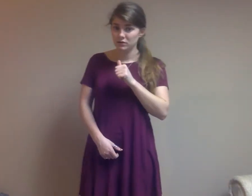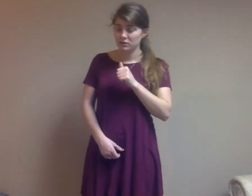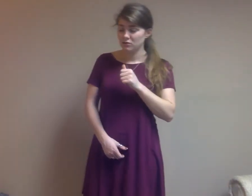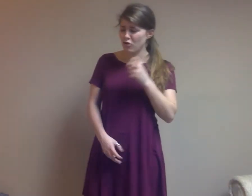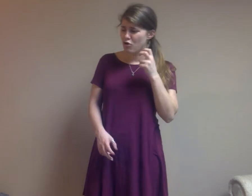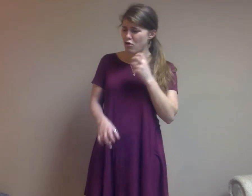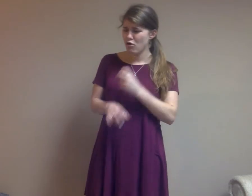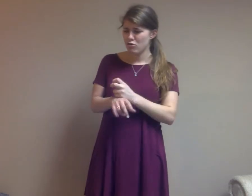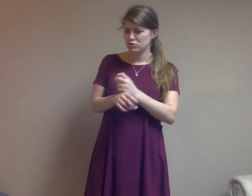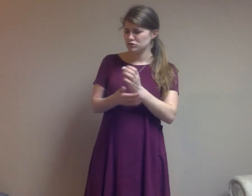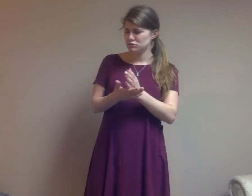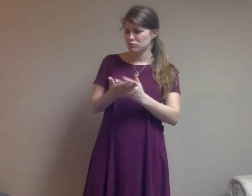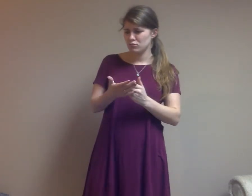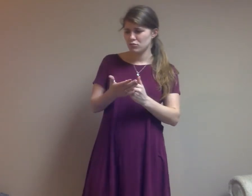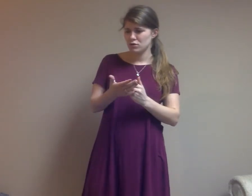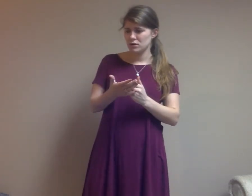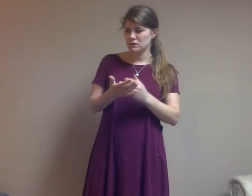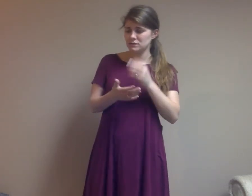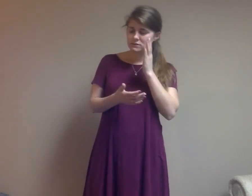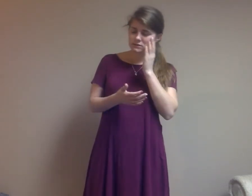oh, I'm not at my home. I'm not going out. Is